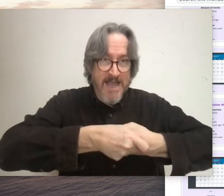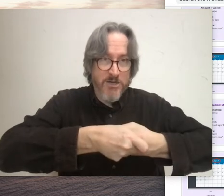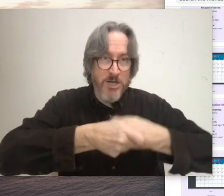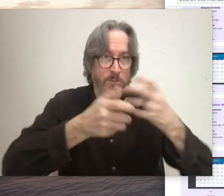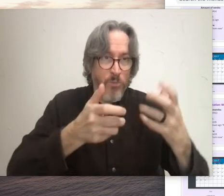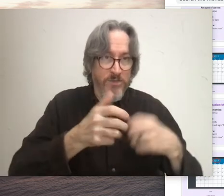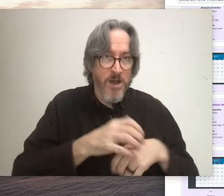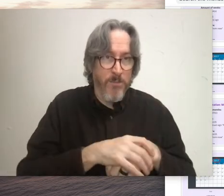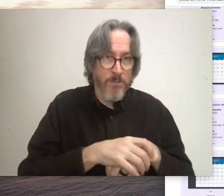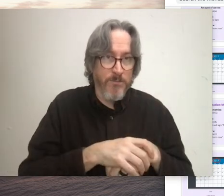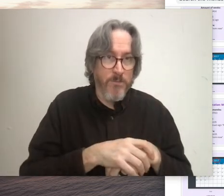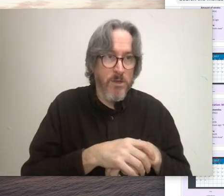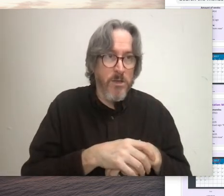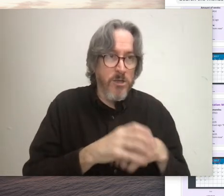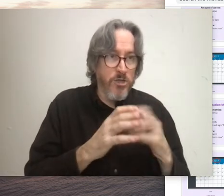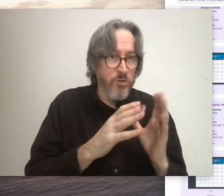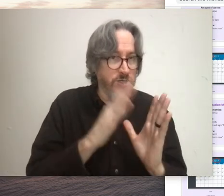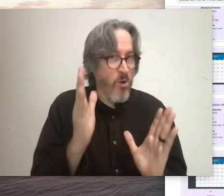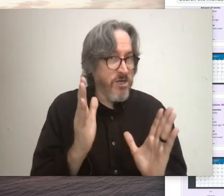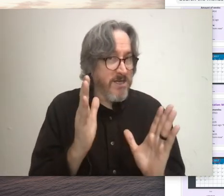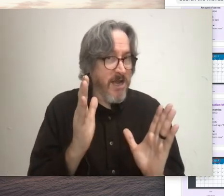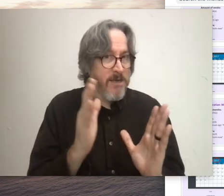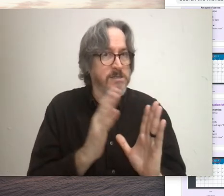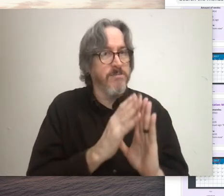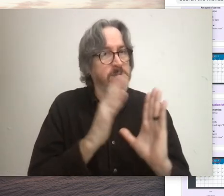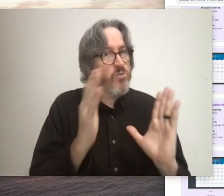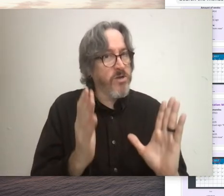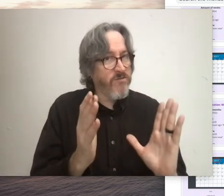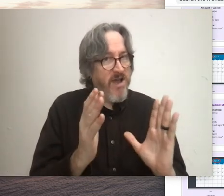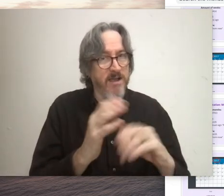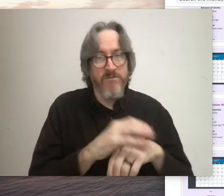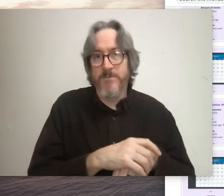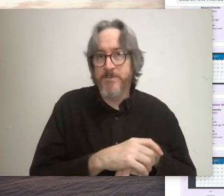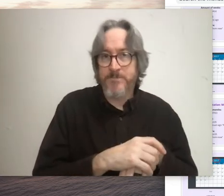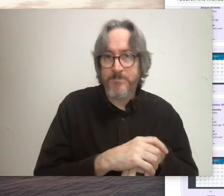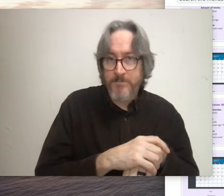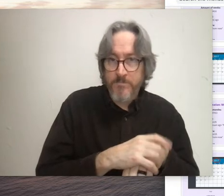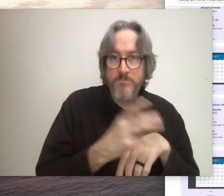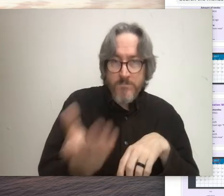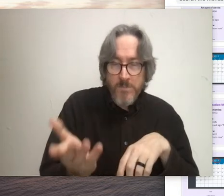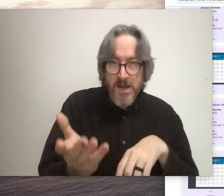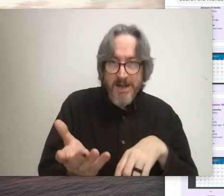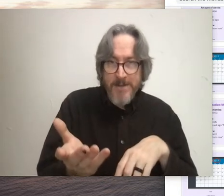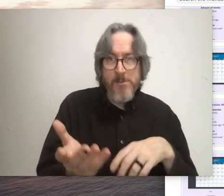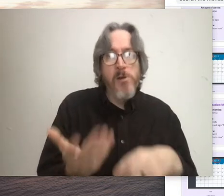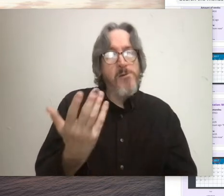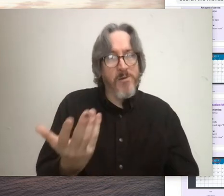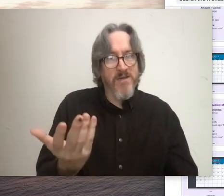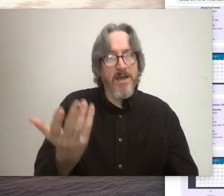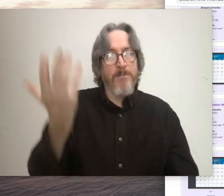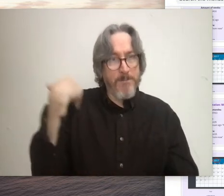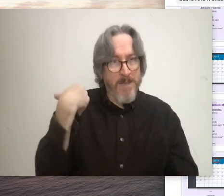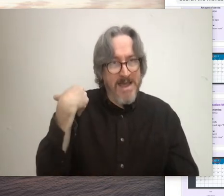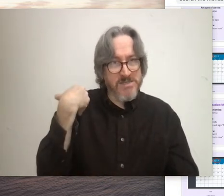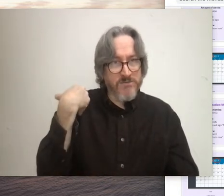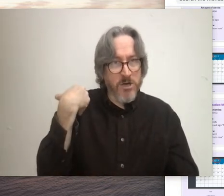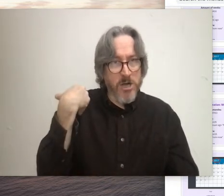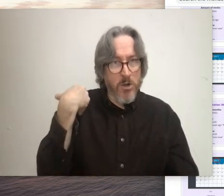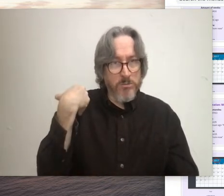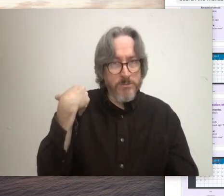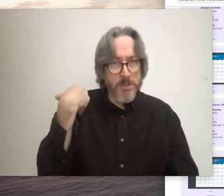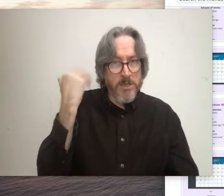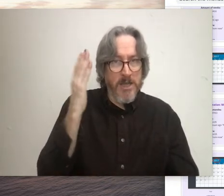replace the handshape with a number, usually 1 to 9, sometimes 1 to 5. And again, we've got past